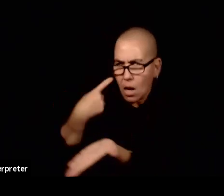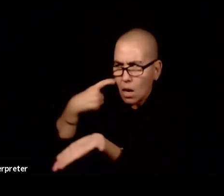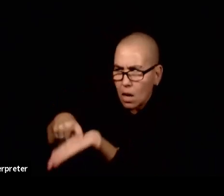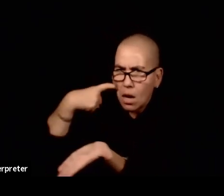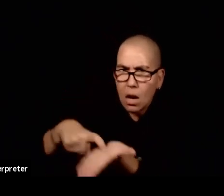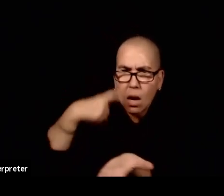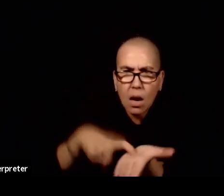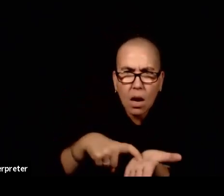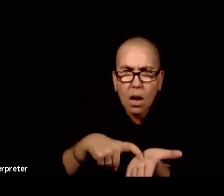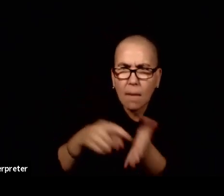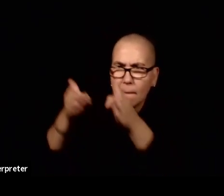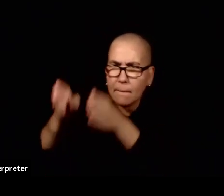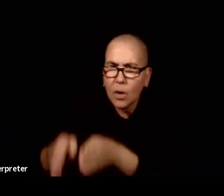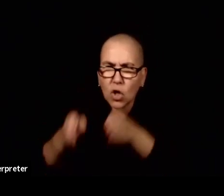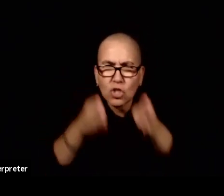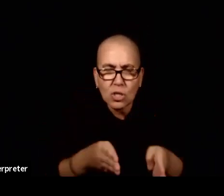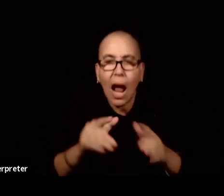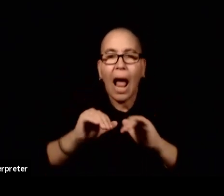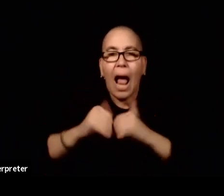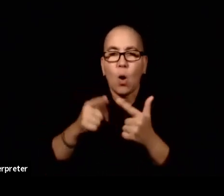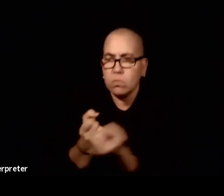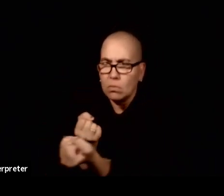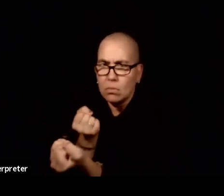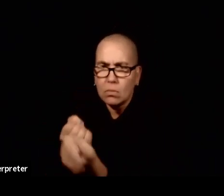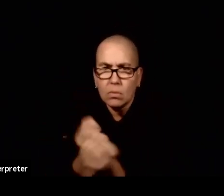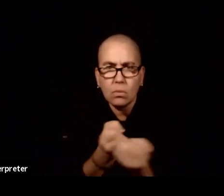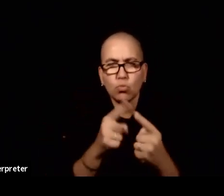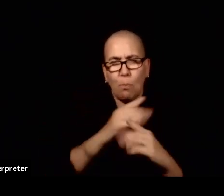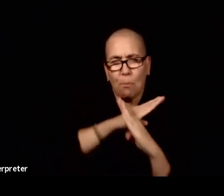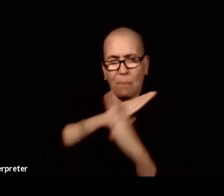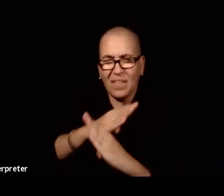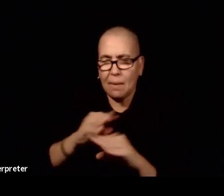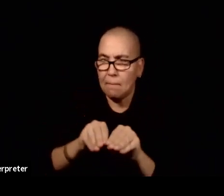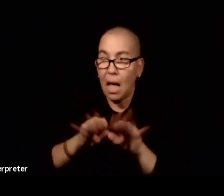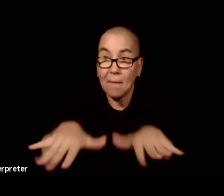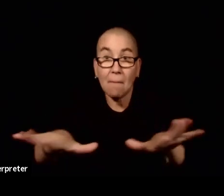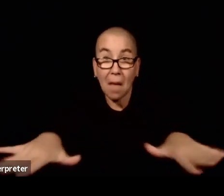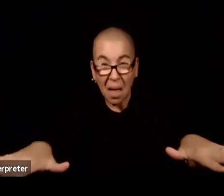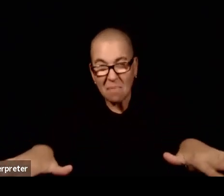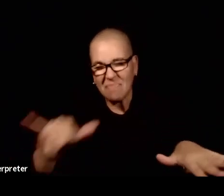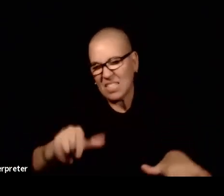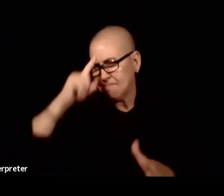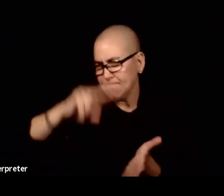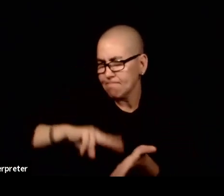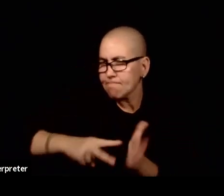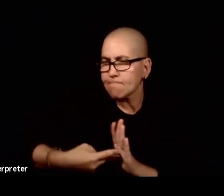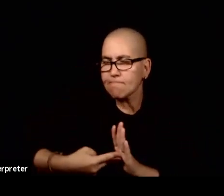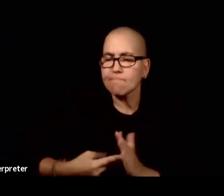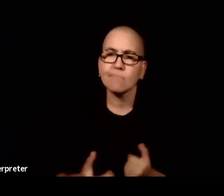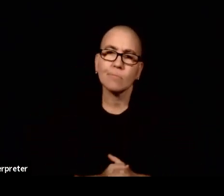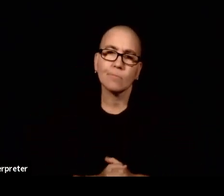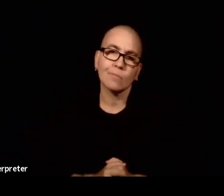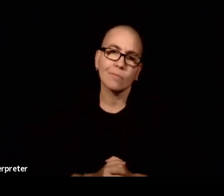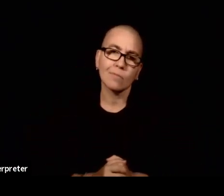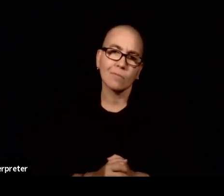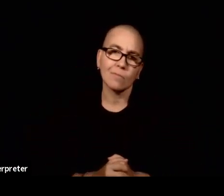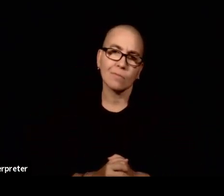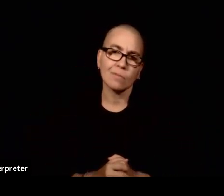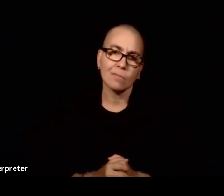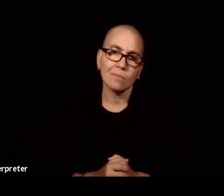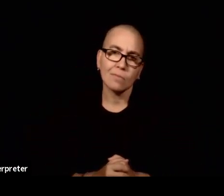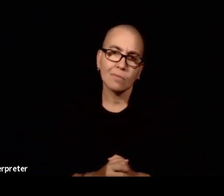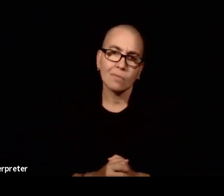themselves and to help prevent the spread of disease to others. These steps, along with the critical everyday actions we keep stressing, like